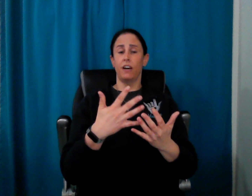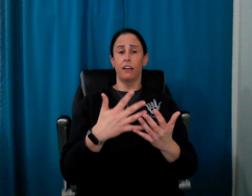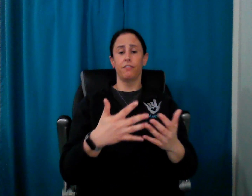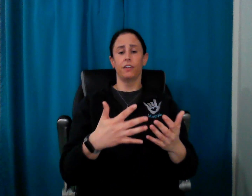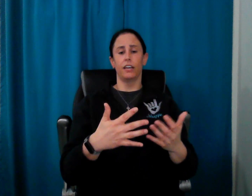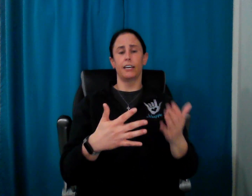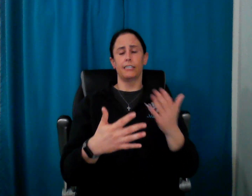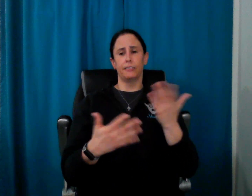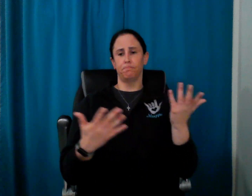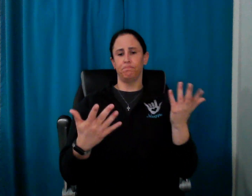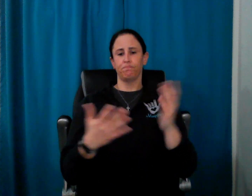5,